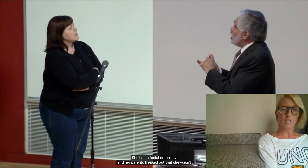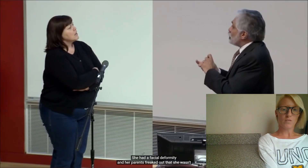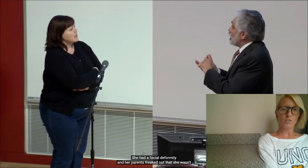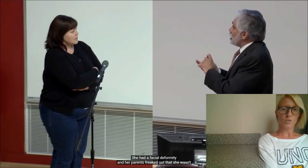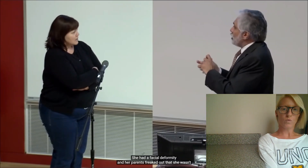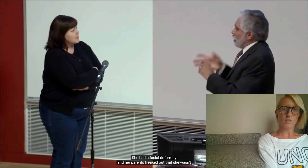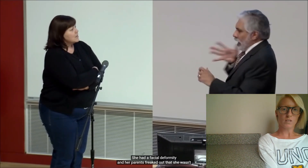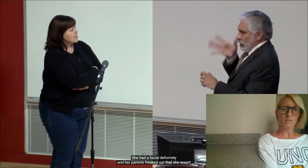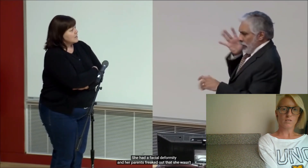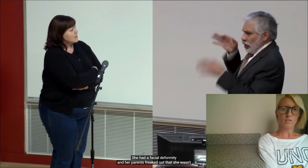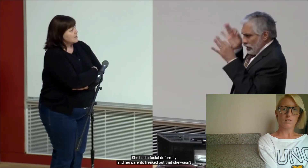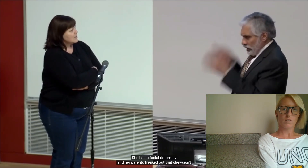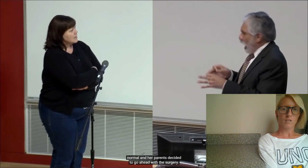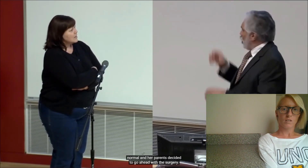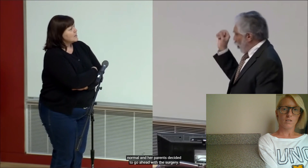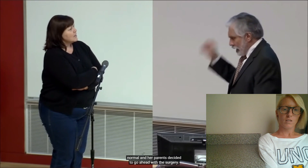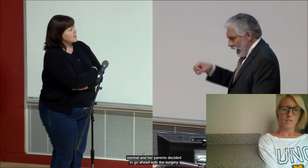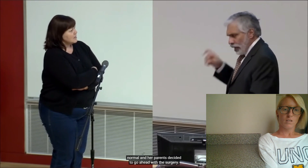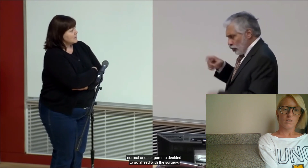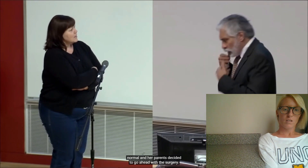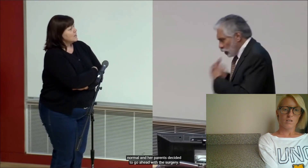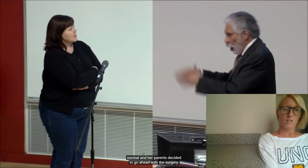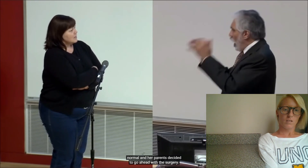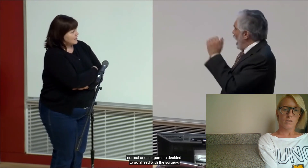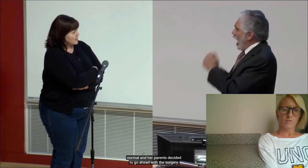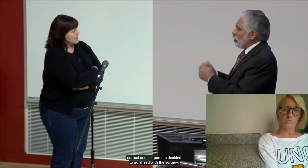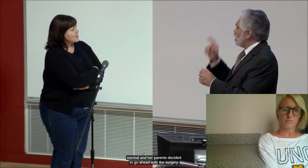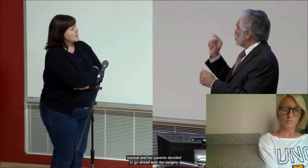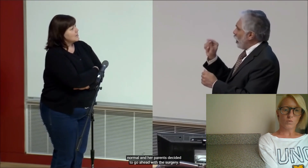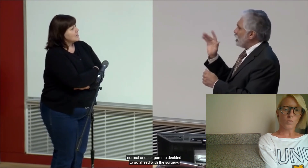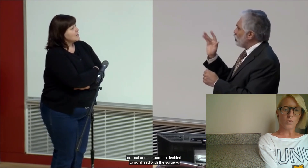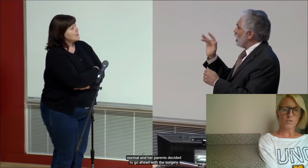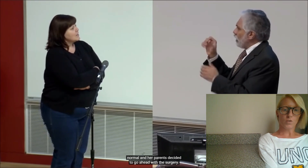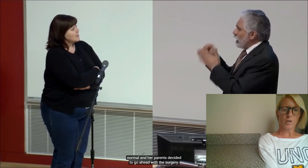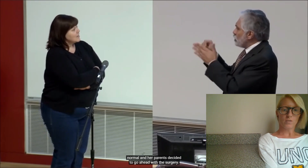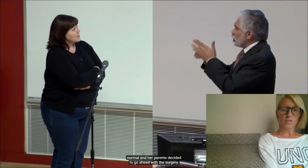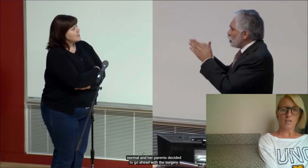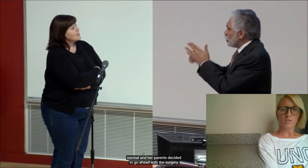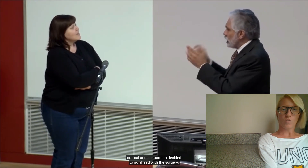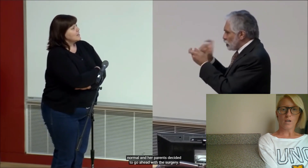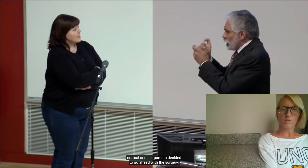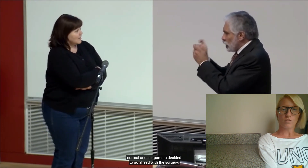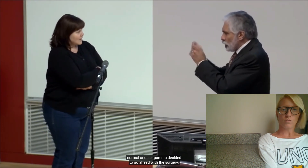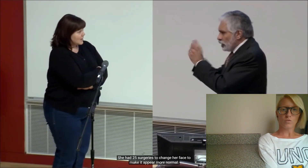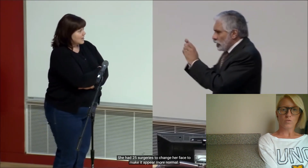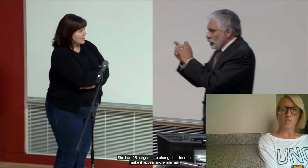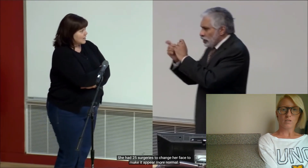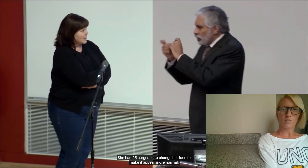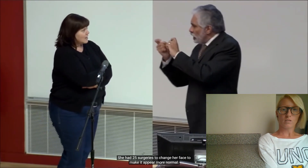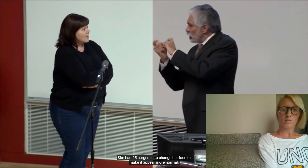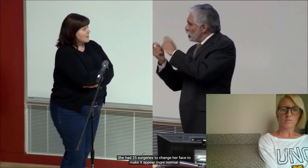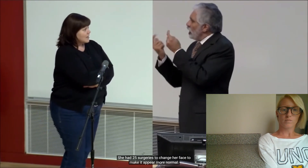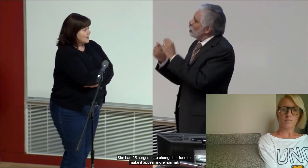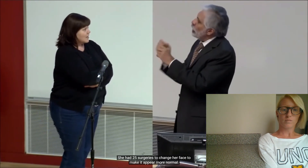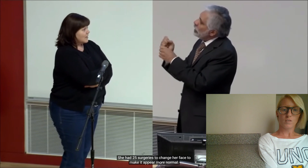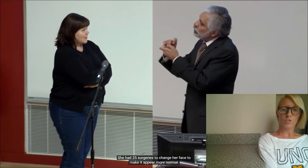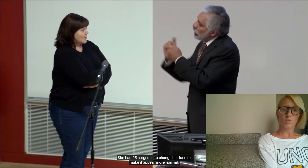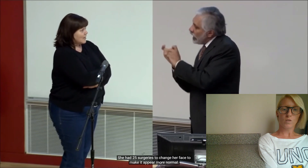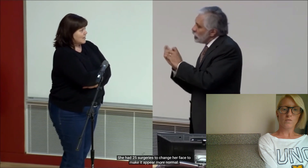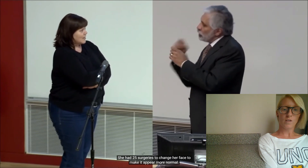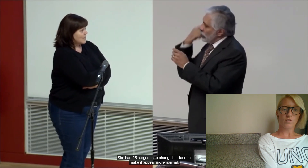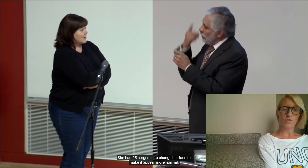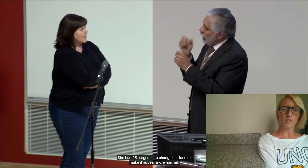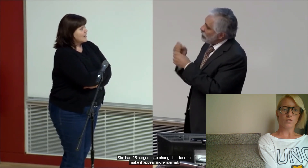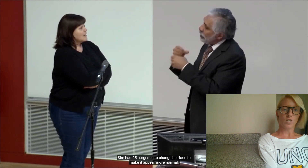parents freaked out that she wasn't normal, and her parents decided to go ahead with the so her parents surgery. decided to go ahead And with the she surgery. had 25 She